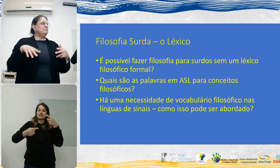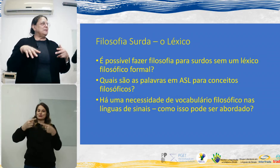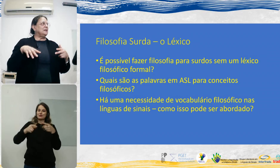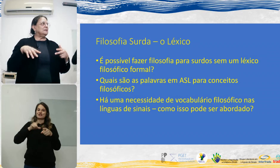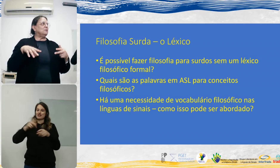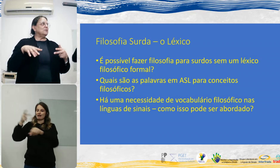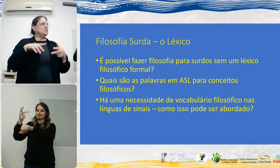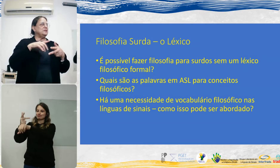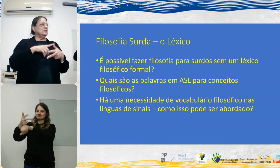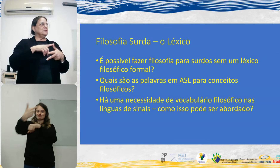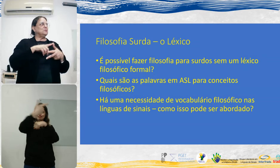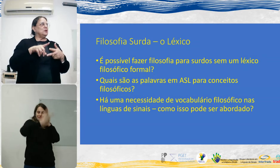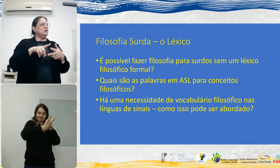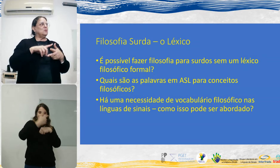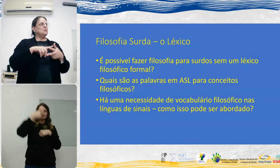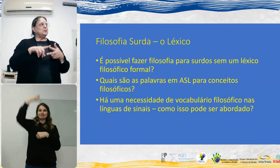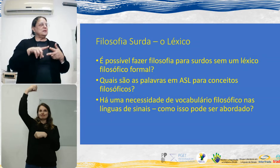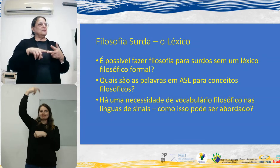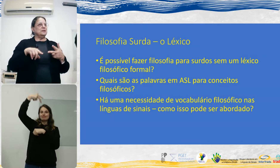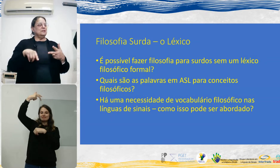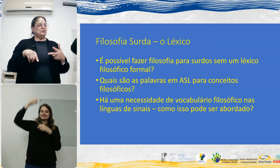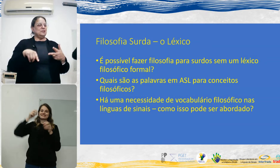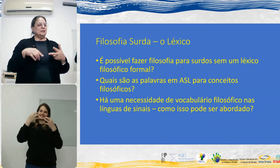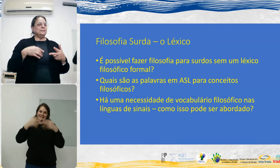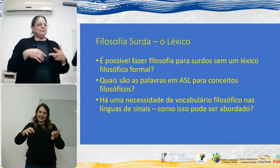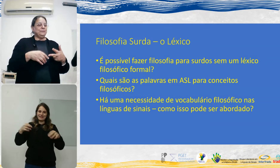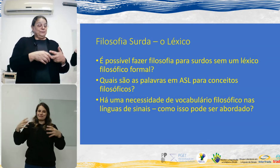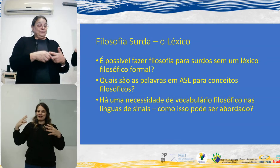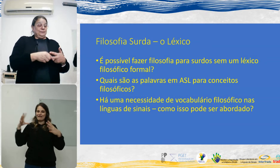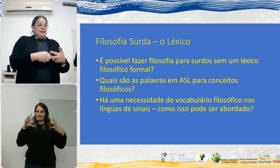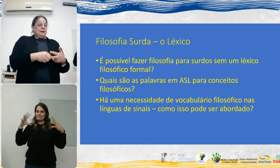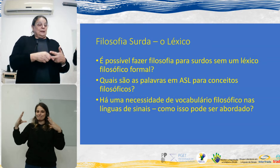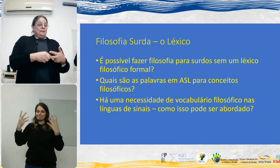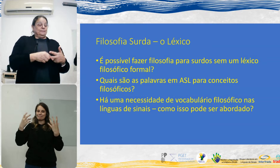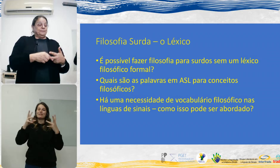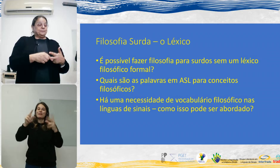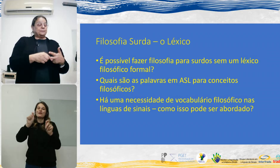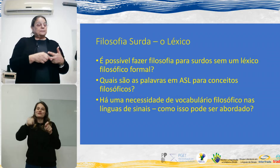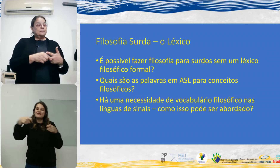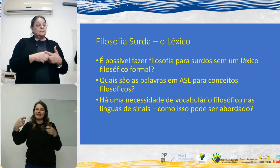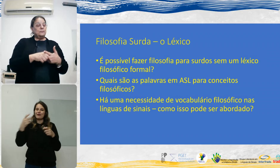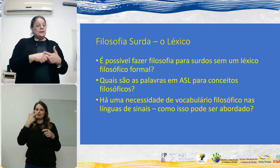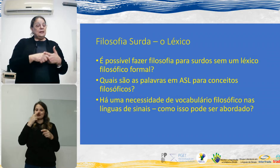And we met for 3 years, 1 whole week for each year.